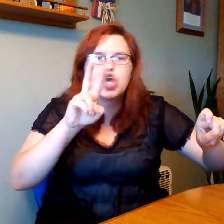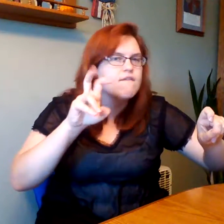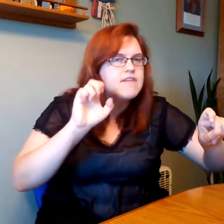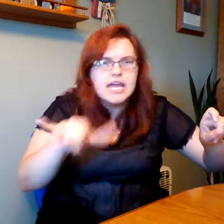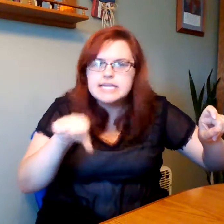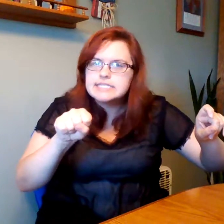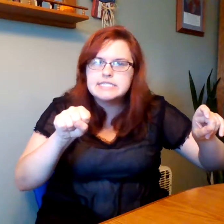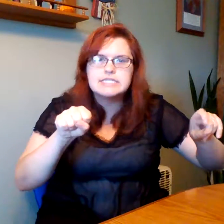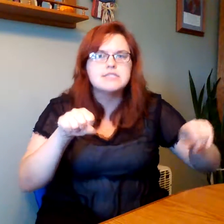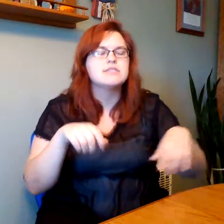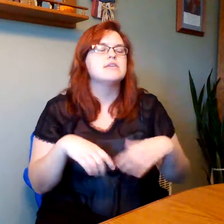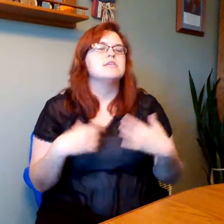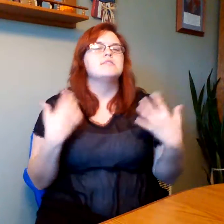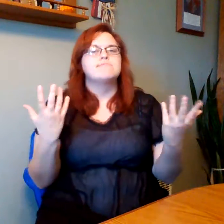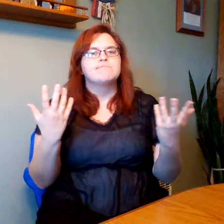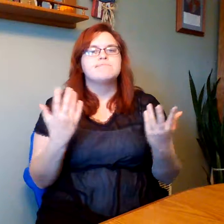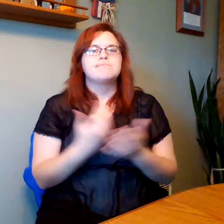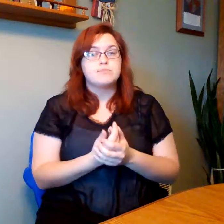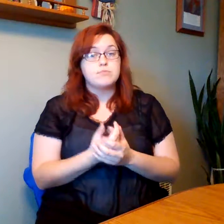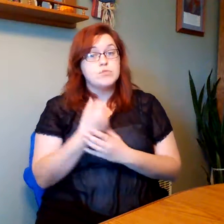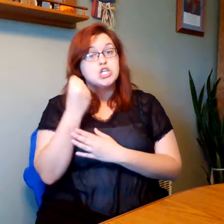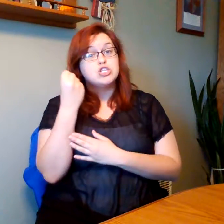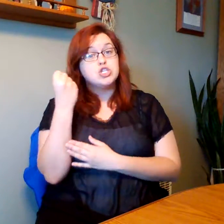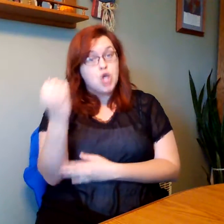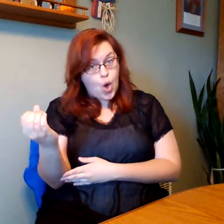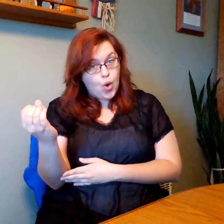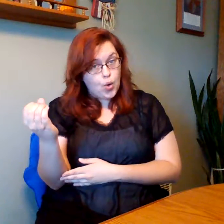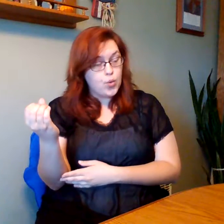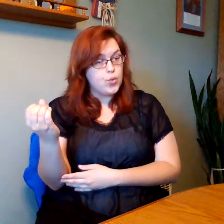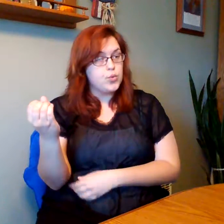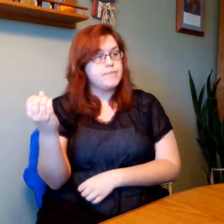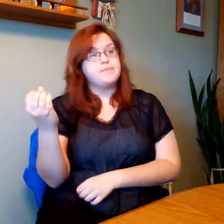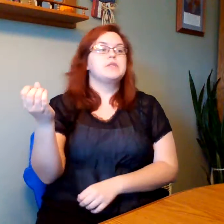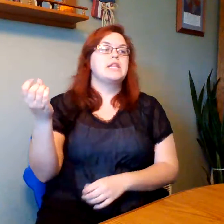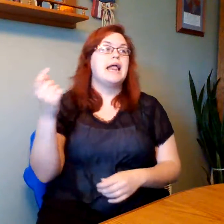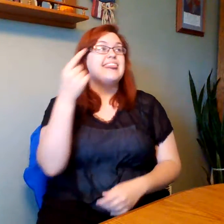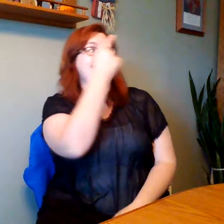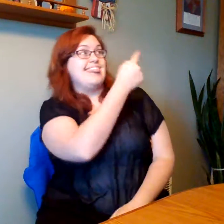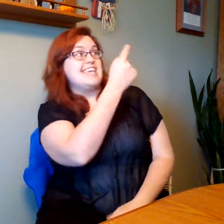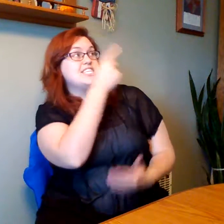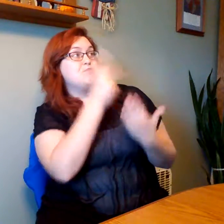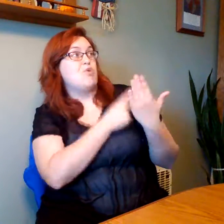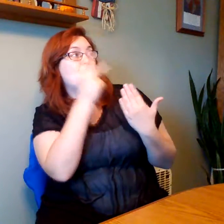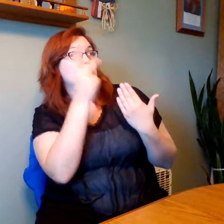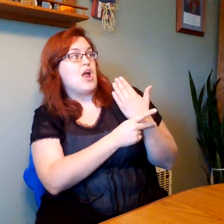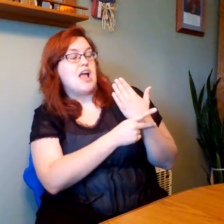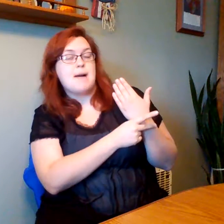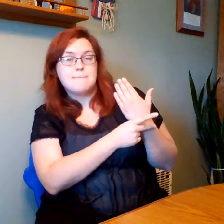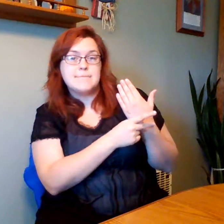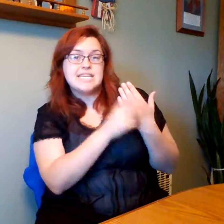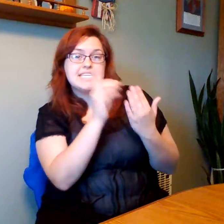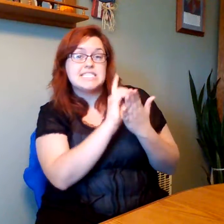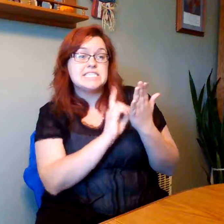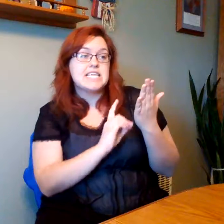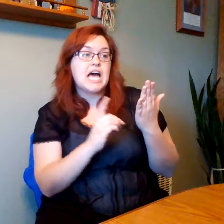dorm mates. So the research participation program is designed to allow you to see how psychological science